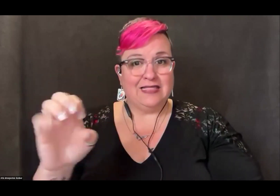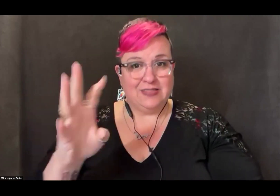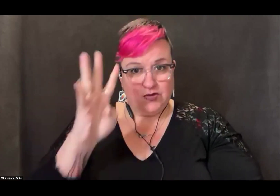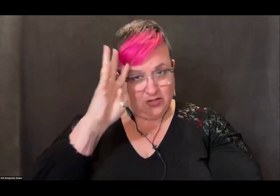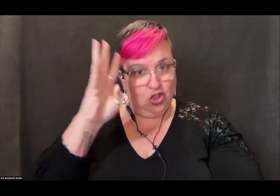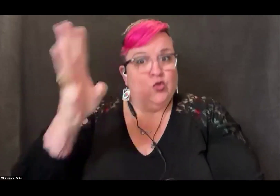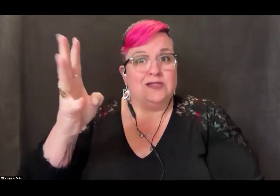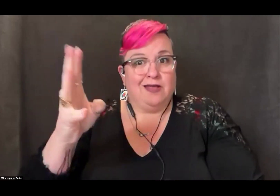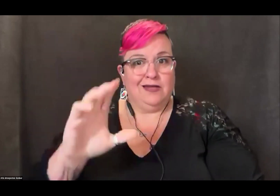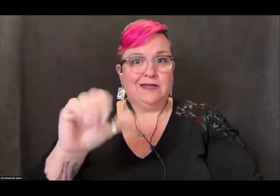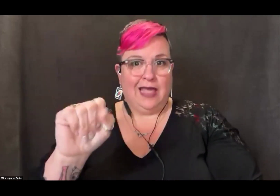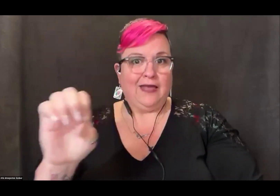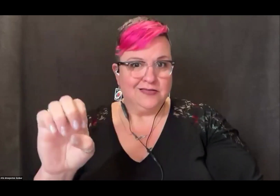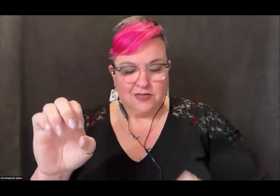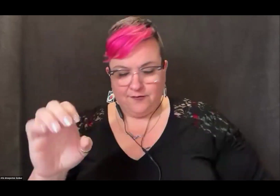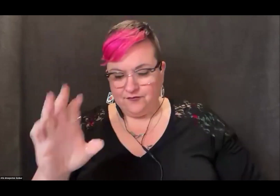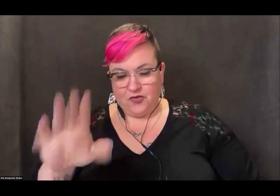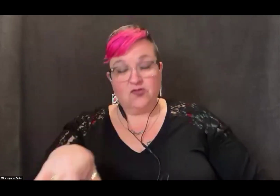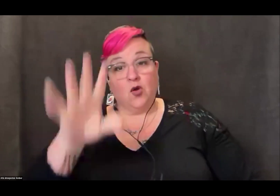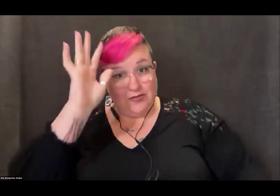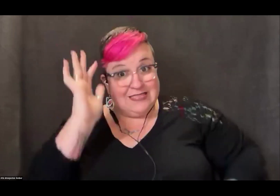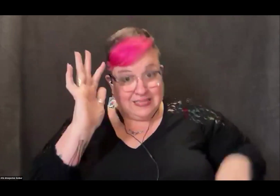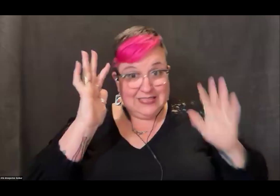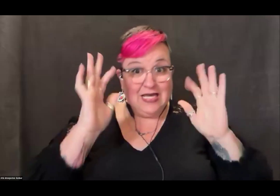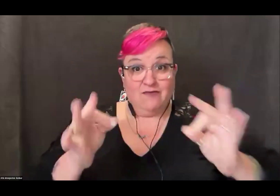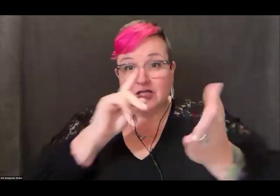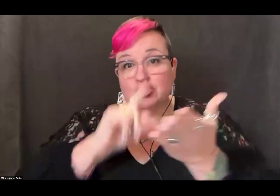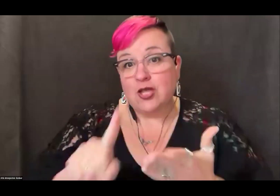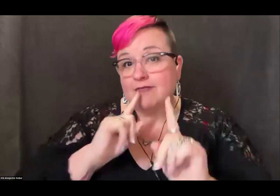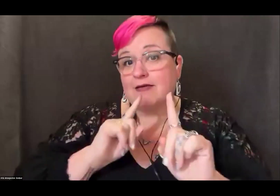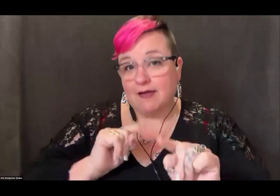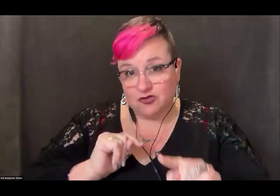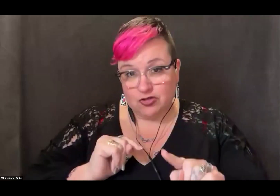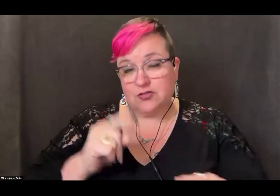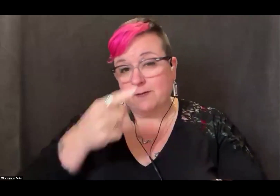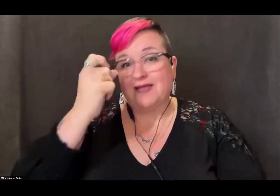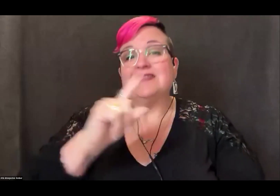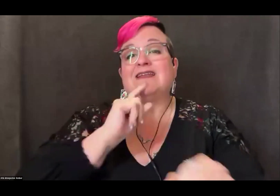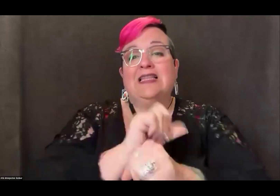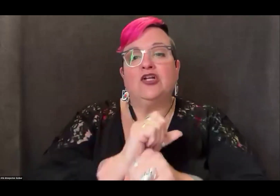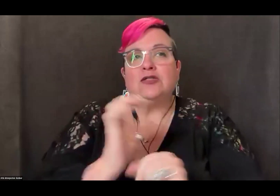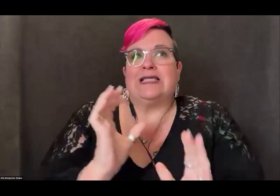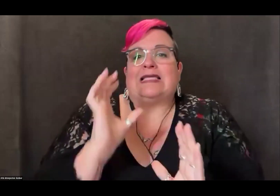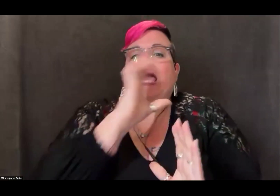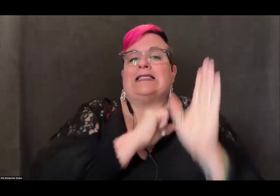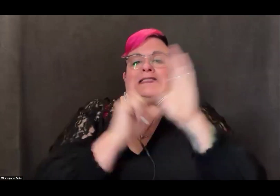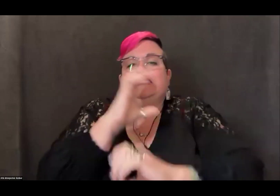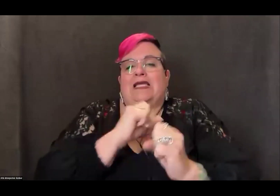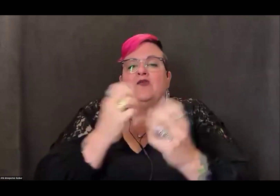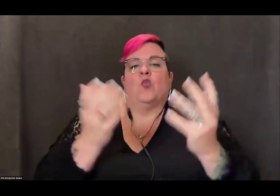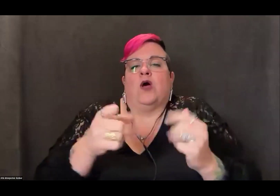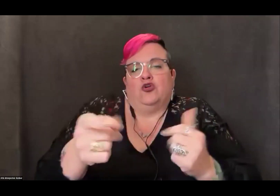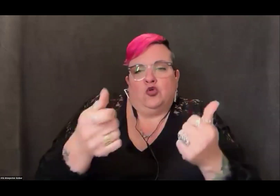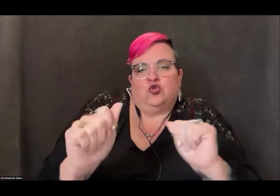case. So definitely check its answers because it literally is guessing what you're trying